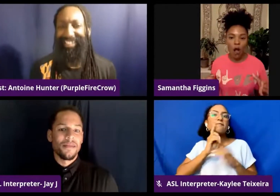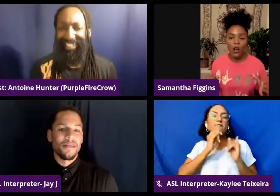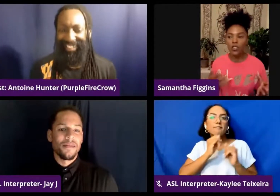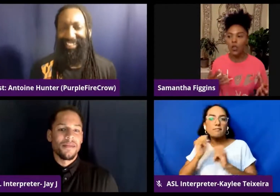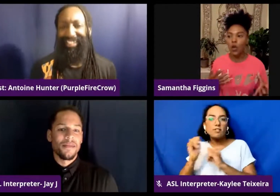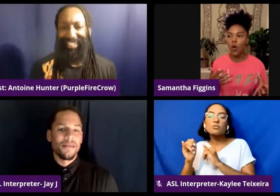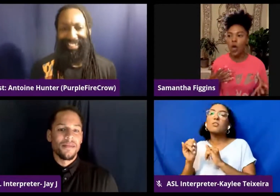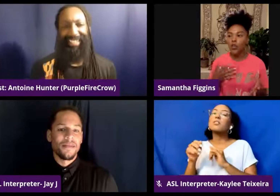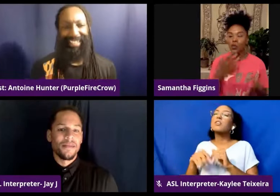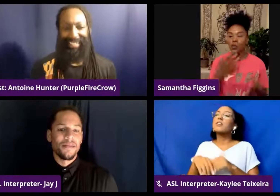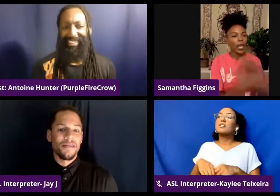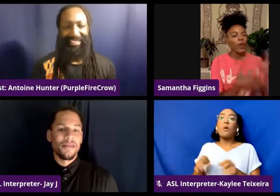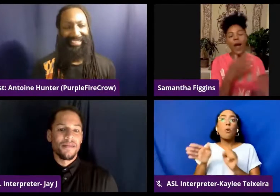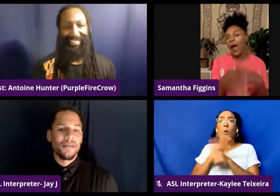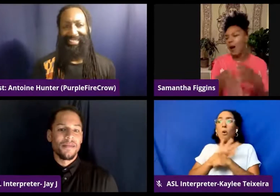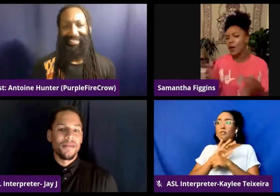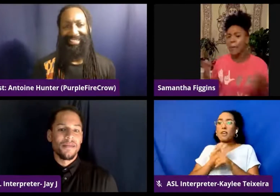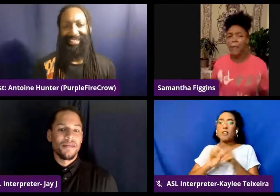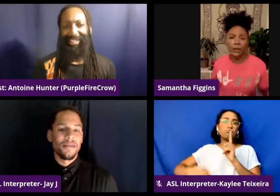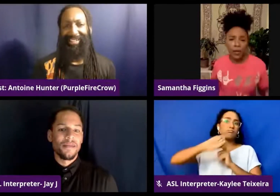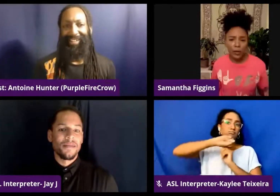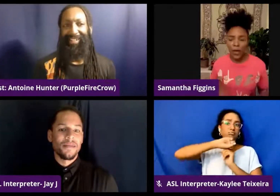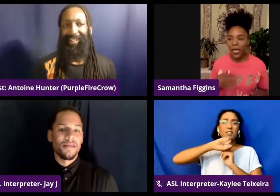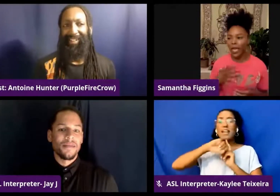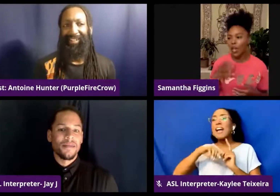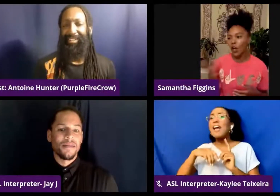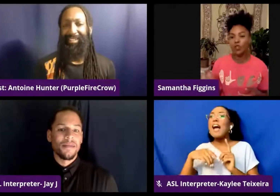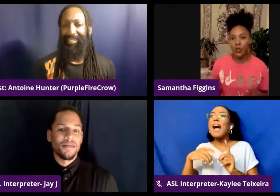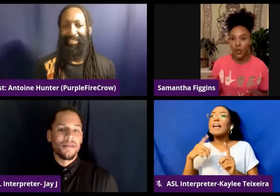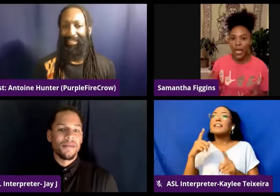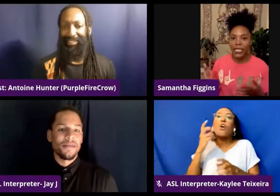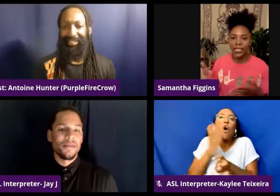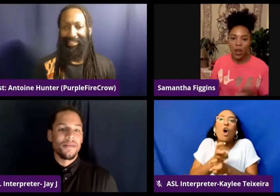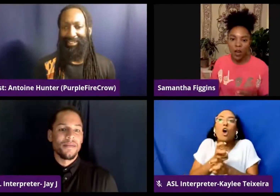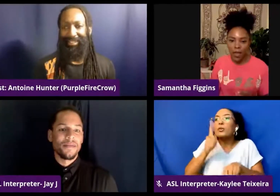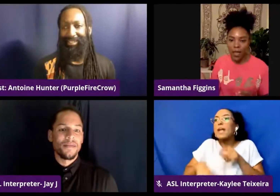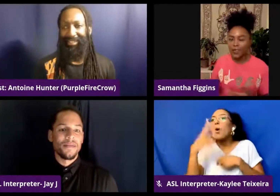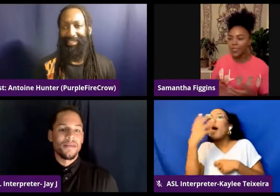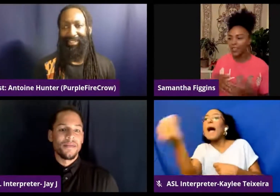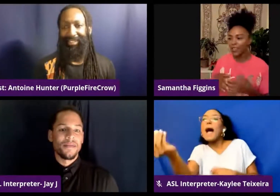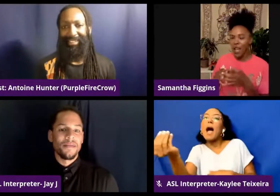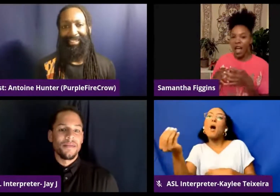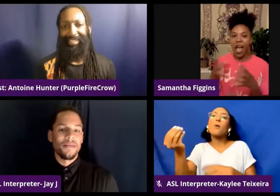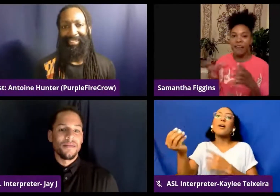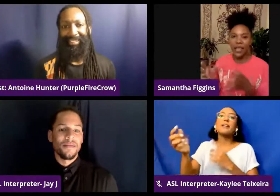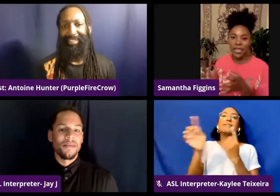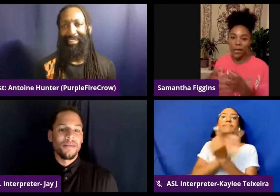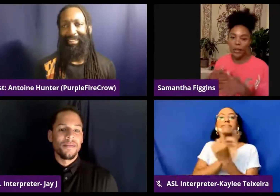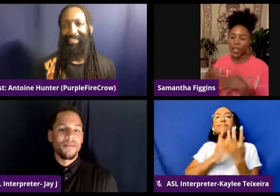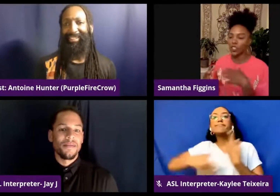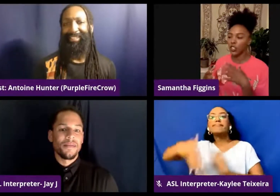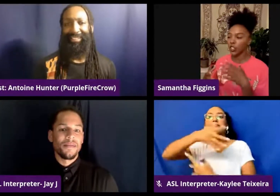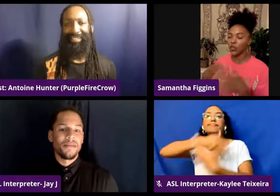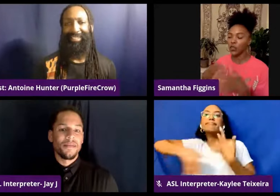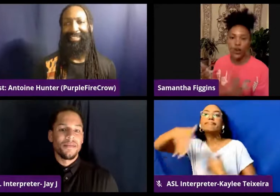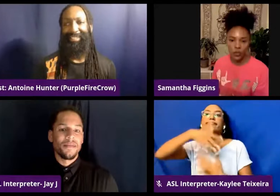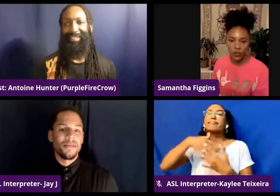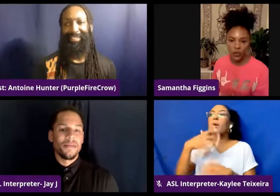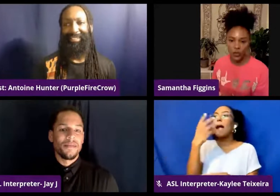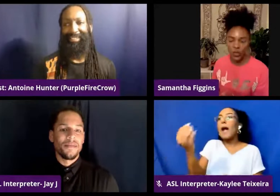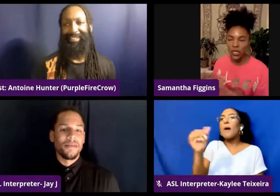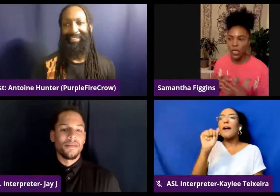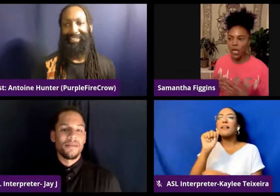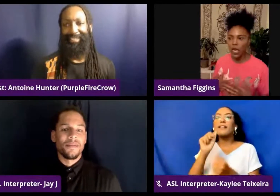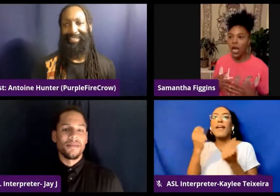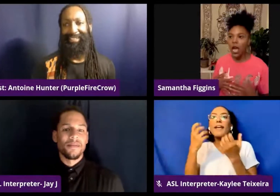been so hard, so you can't go out and meet people. I can't go to ASL class and have that time to actually converse